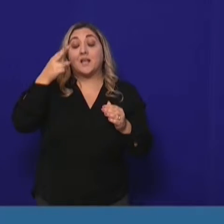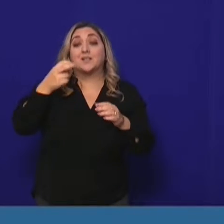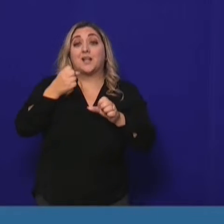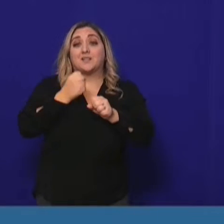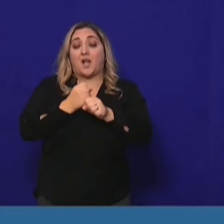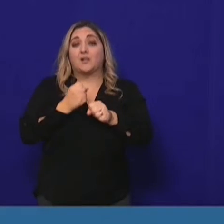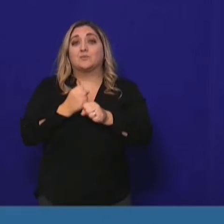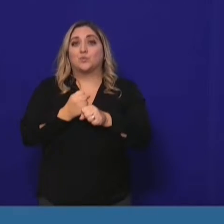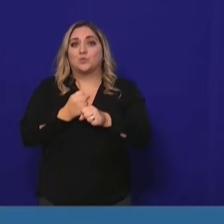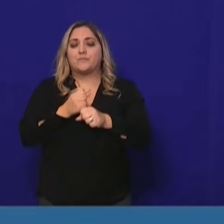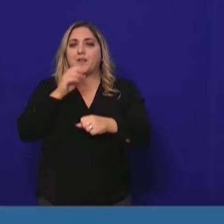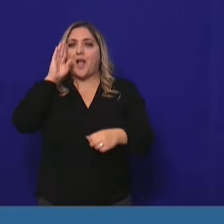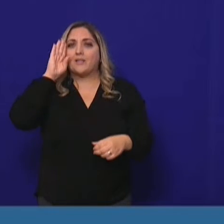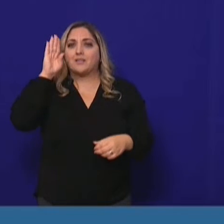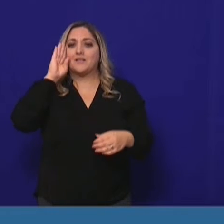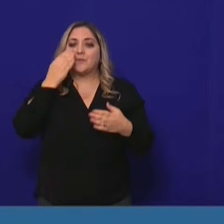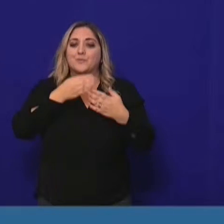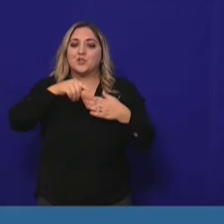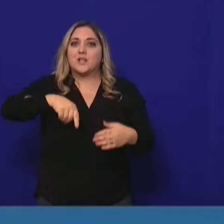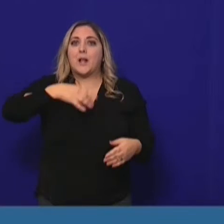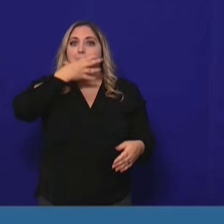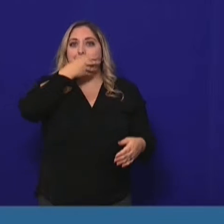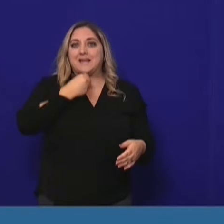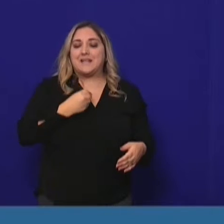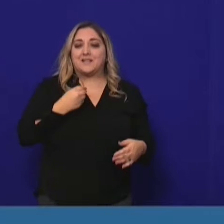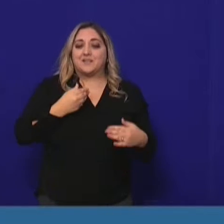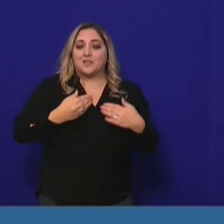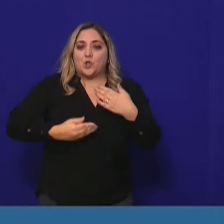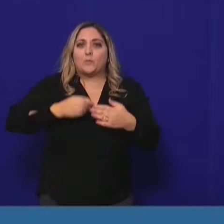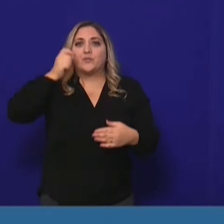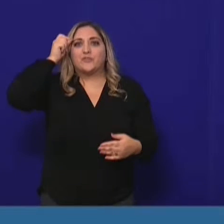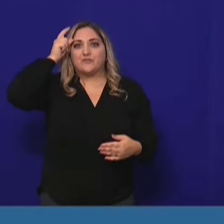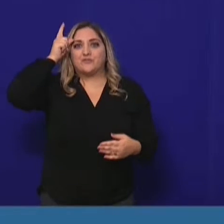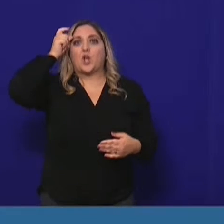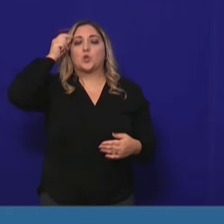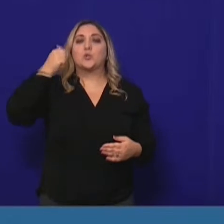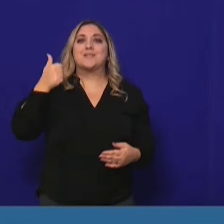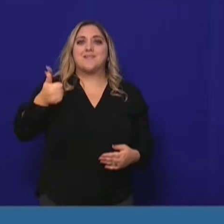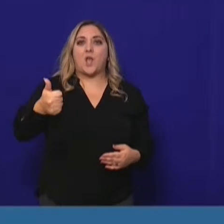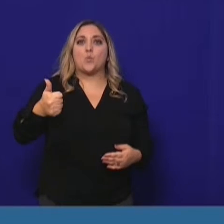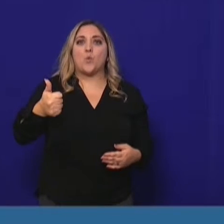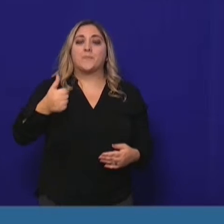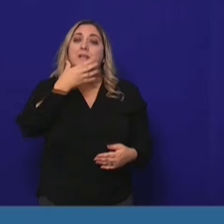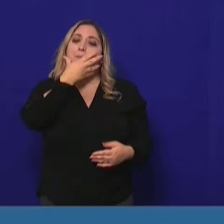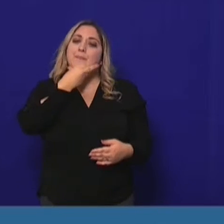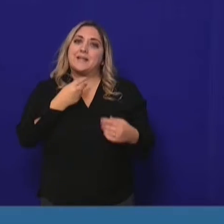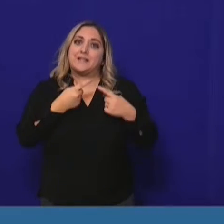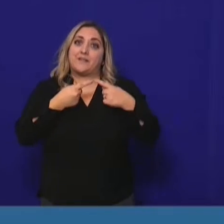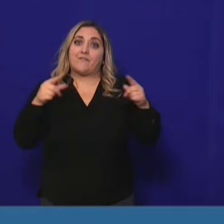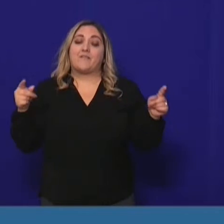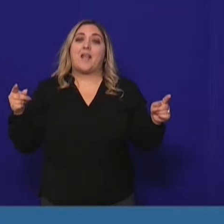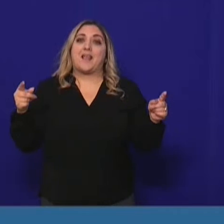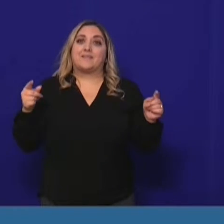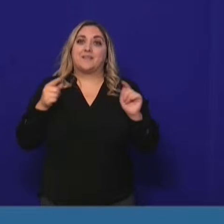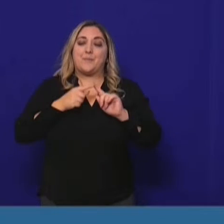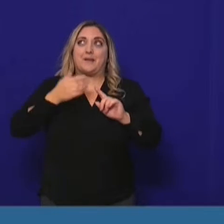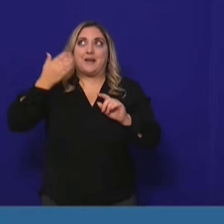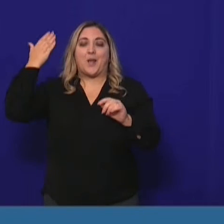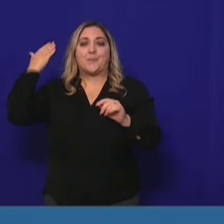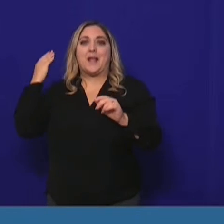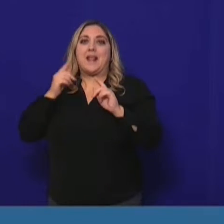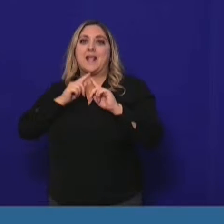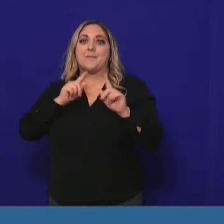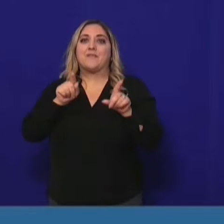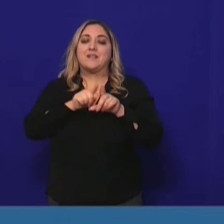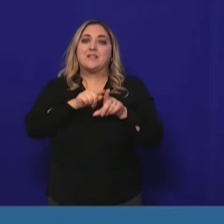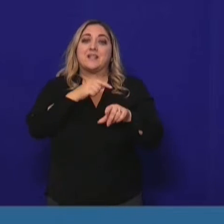jaħdmu u noqogħdu attenti biex dan il-miliet ikun miliet li nibqgħu niftakruh li aħna kellna miliet differenti minn drabi